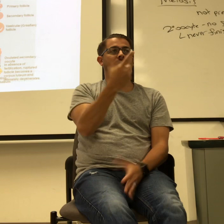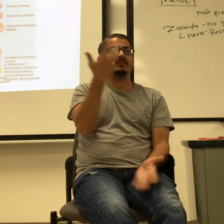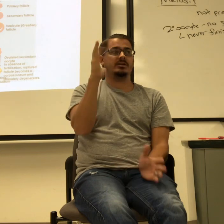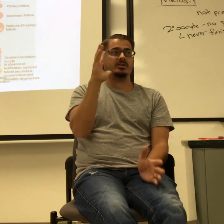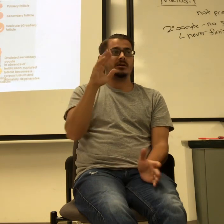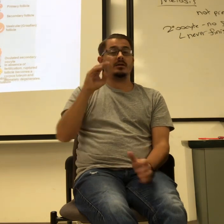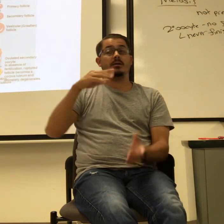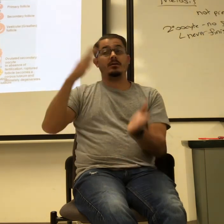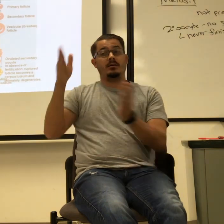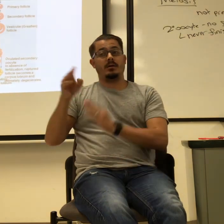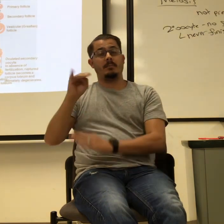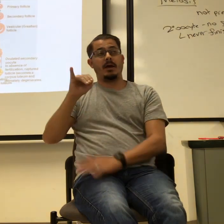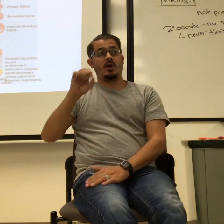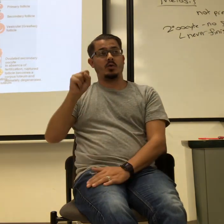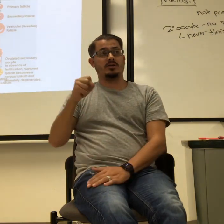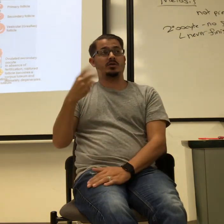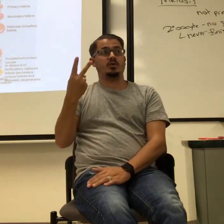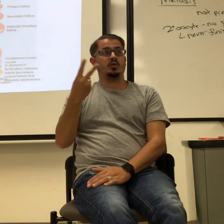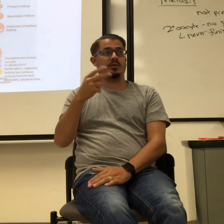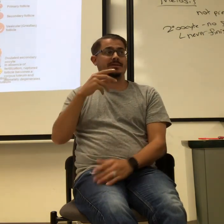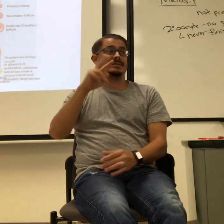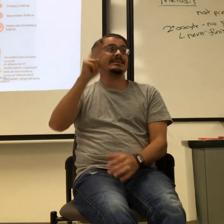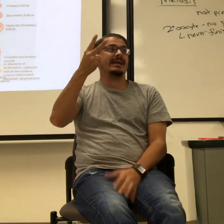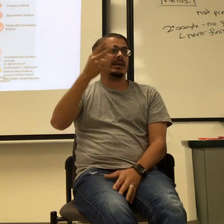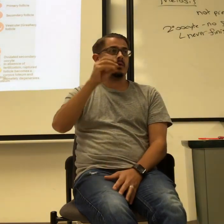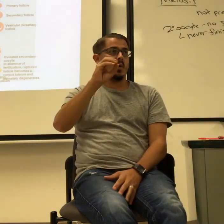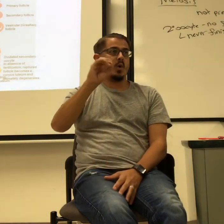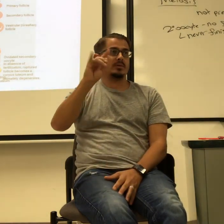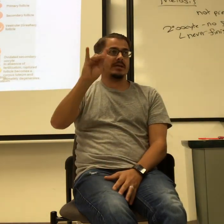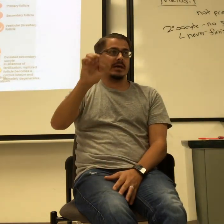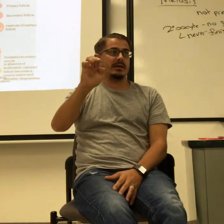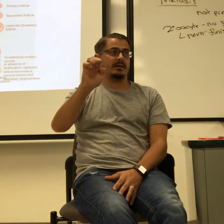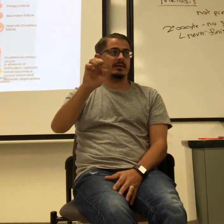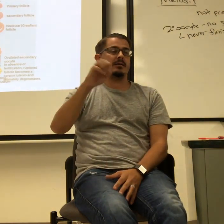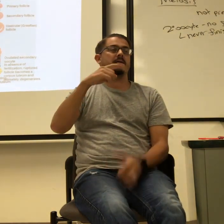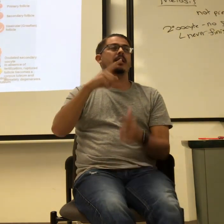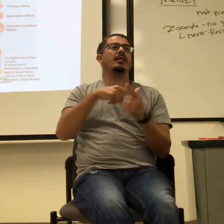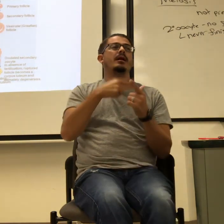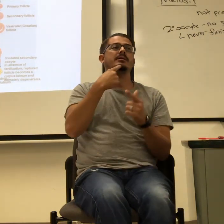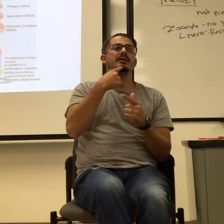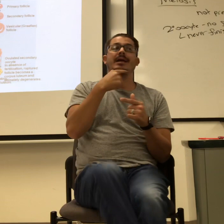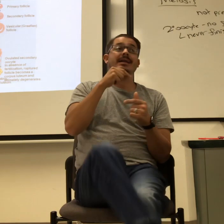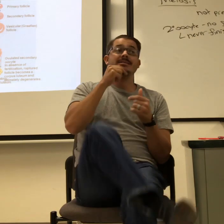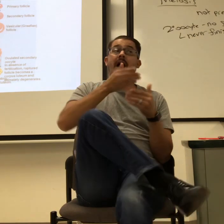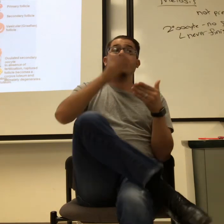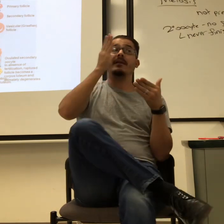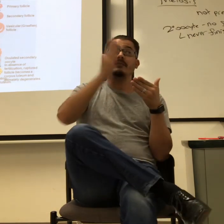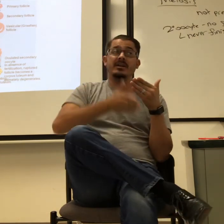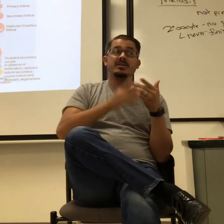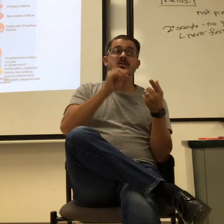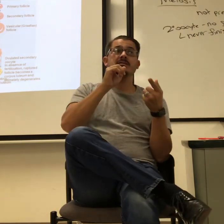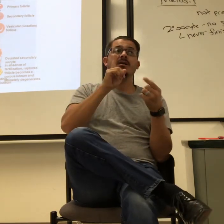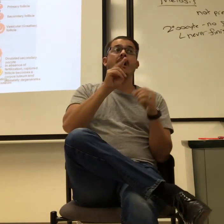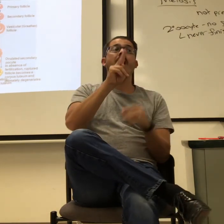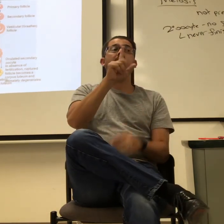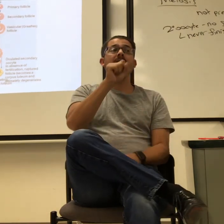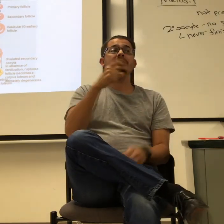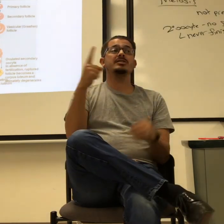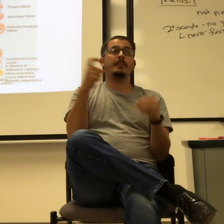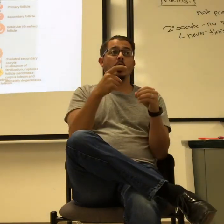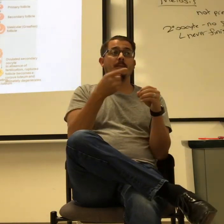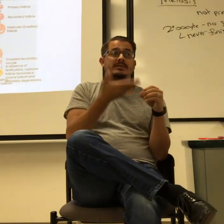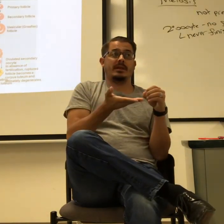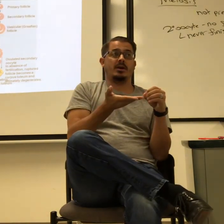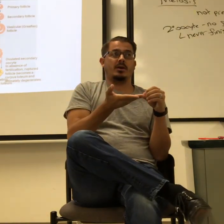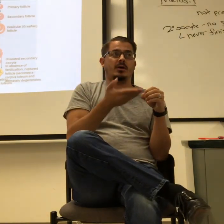Meiosis 2, called a secondary oocyte. What I had said was, it won't finish unless sperm is present. Okay, of